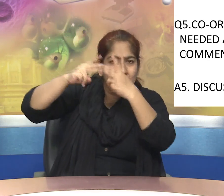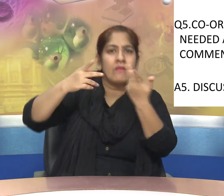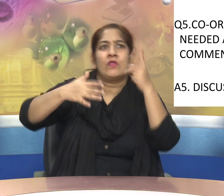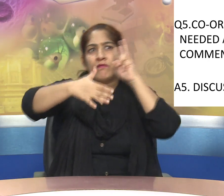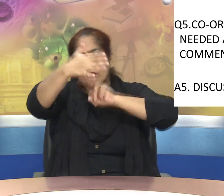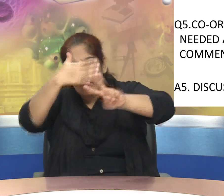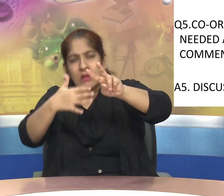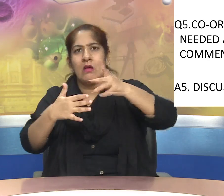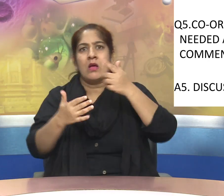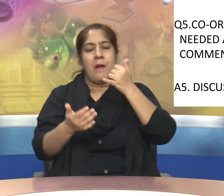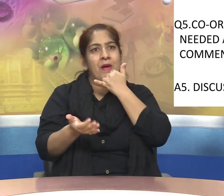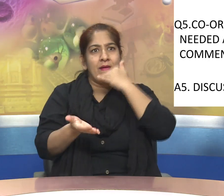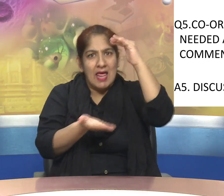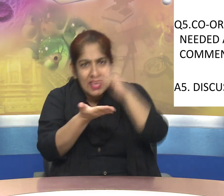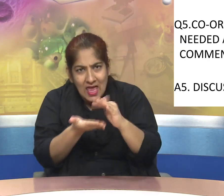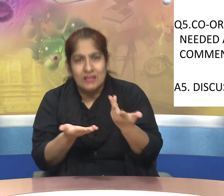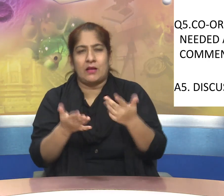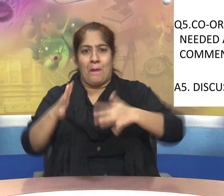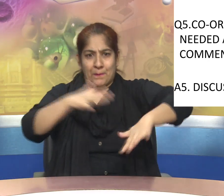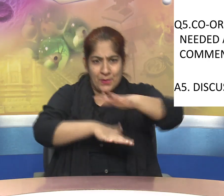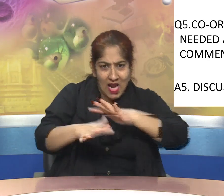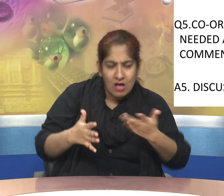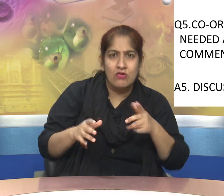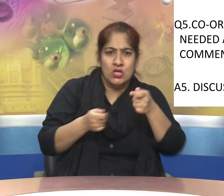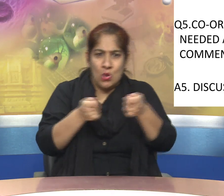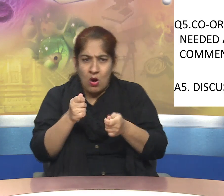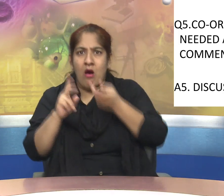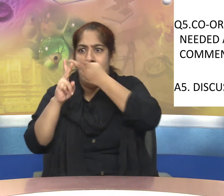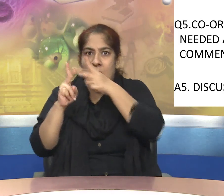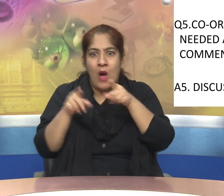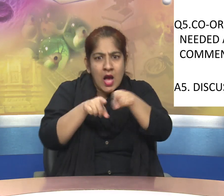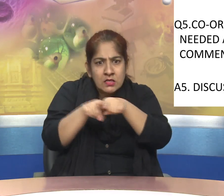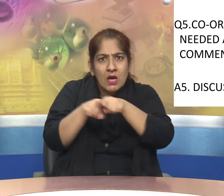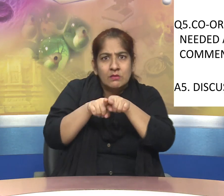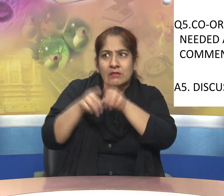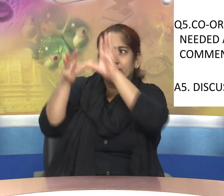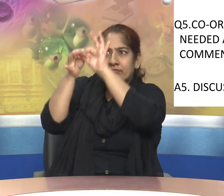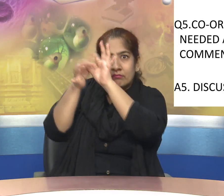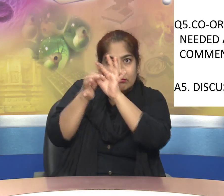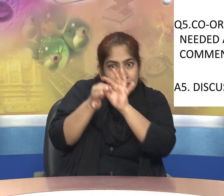In this lesson, we already have explained about the vision, planning, coordination, and different